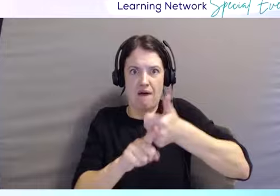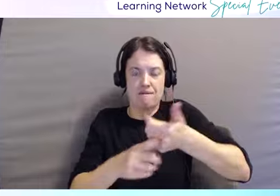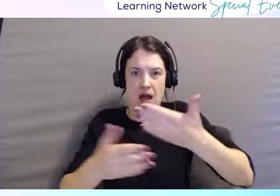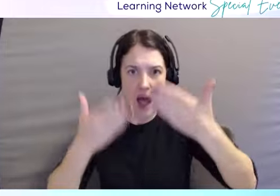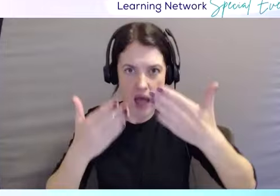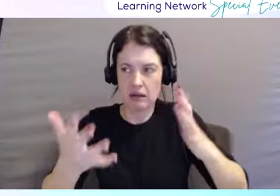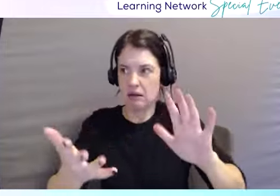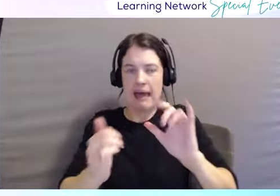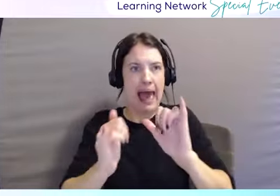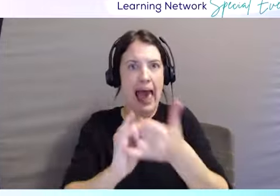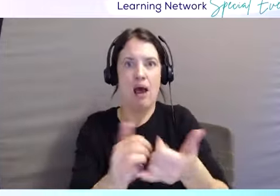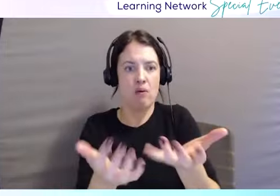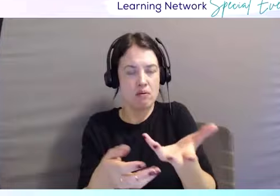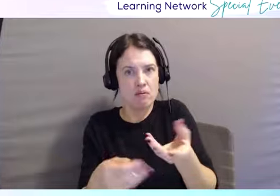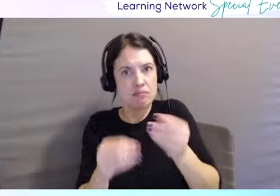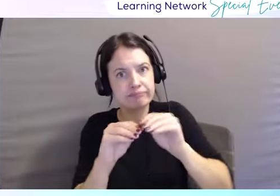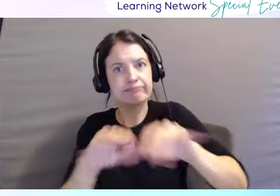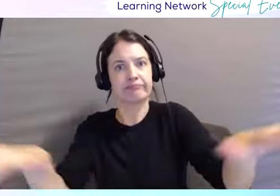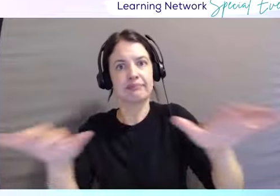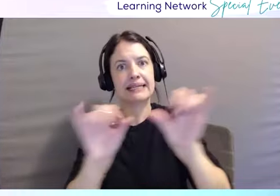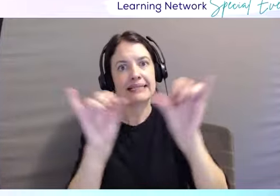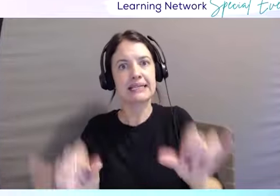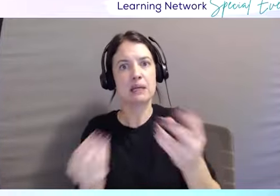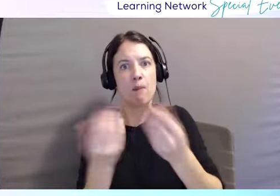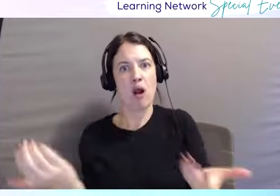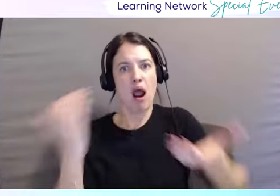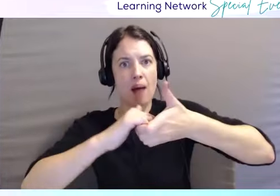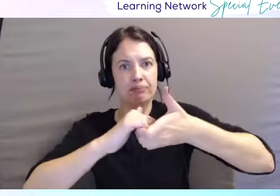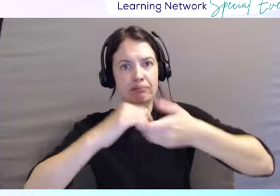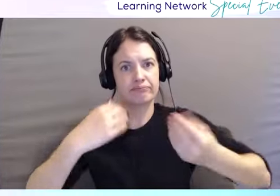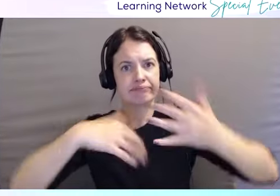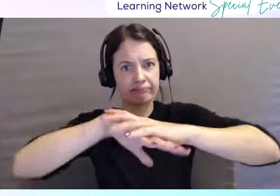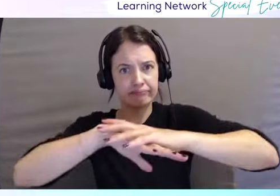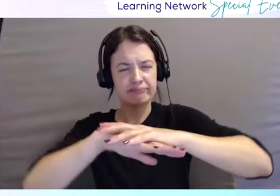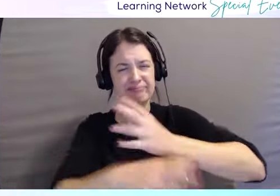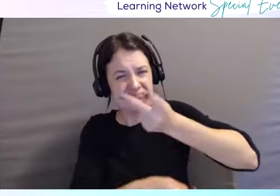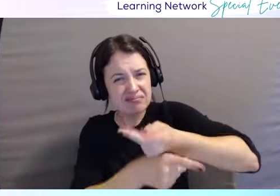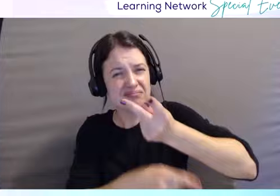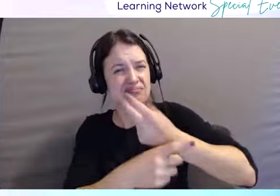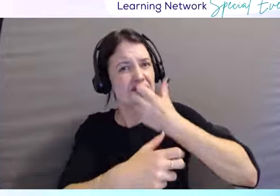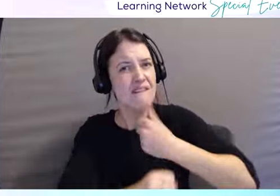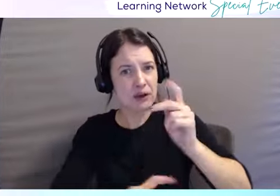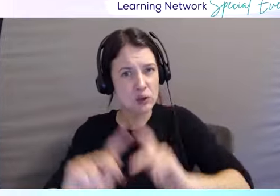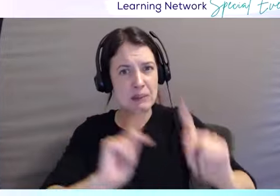how to create a system that is merged, that is humane, that is trauma informed, that addresses the